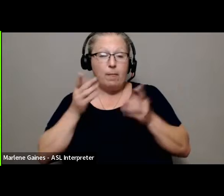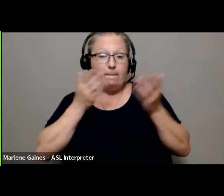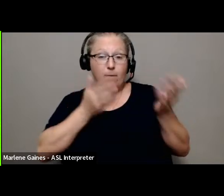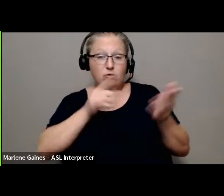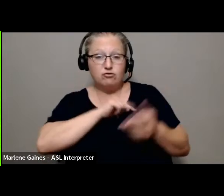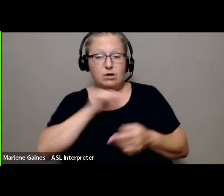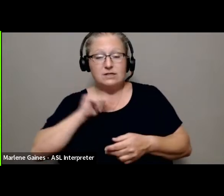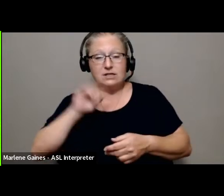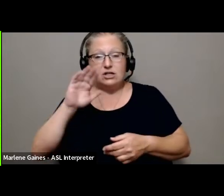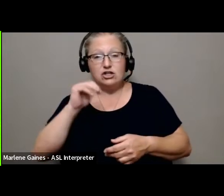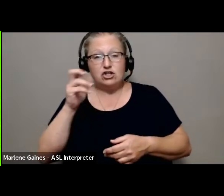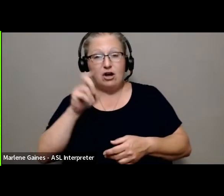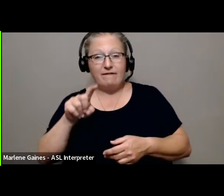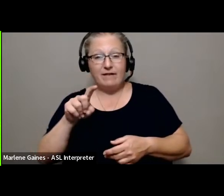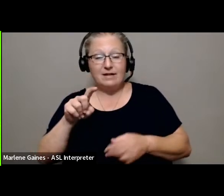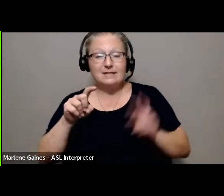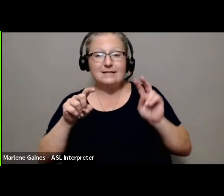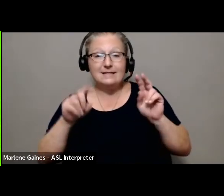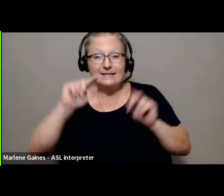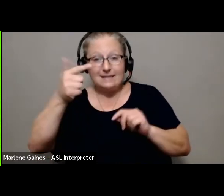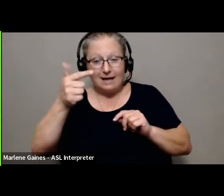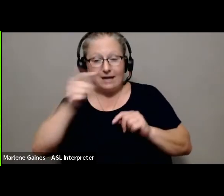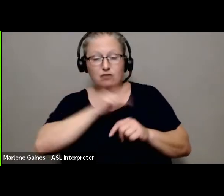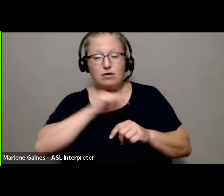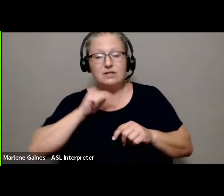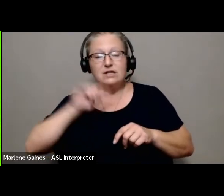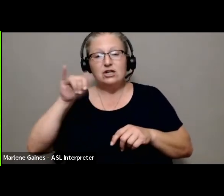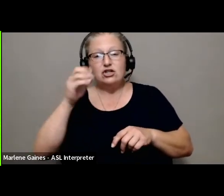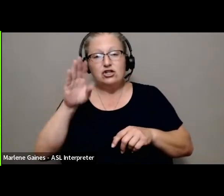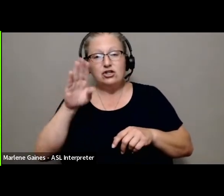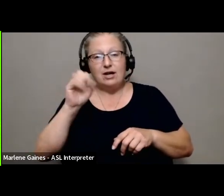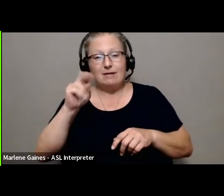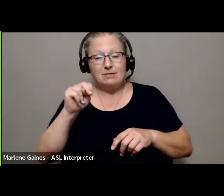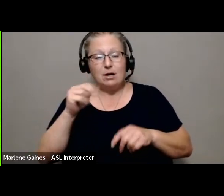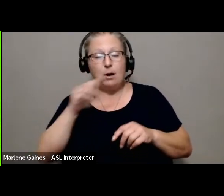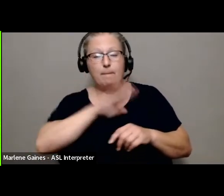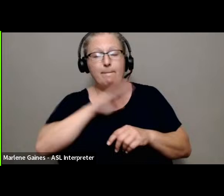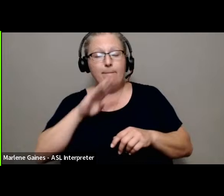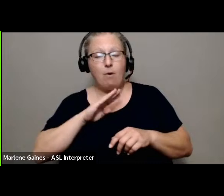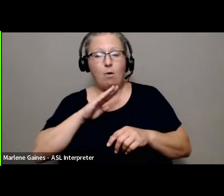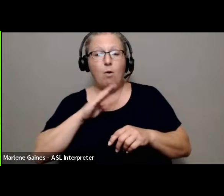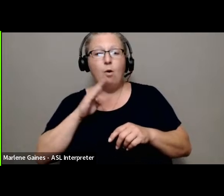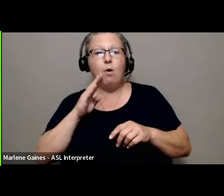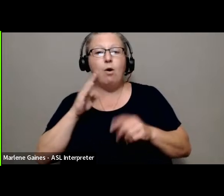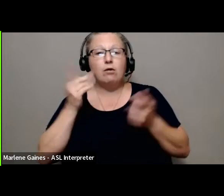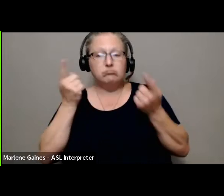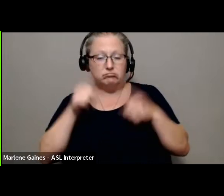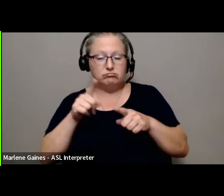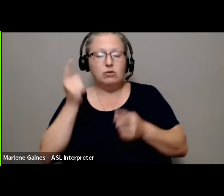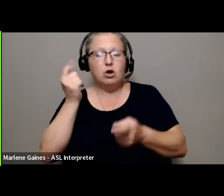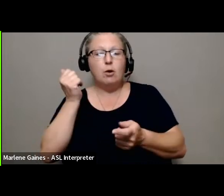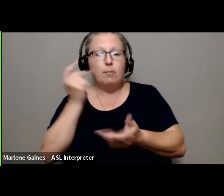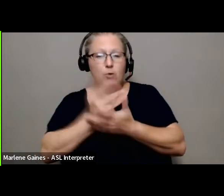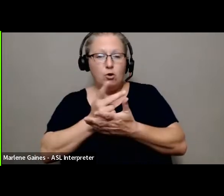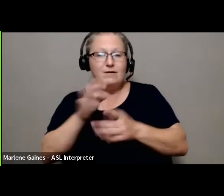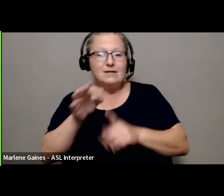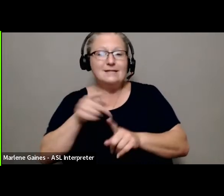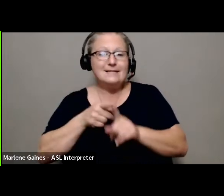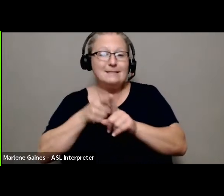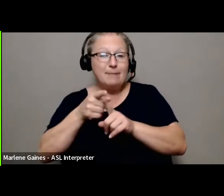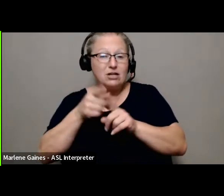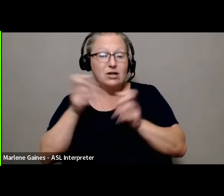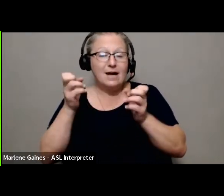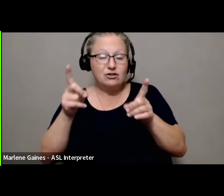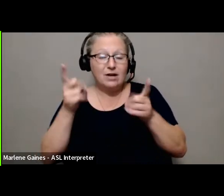Trustee Chavez, seconded by Trustee Jacobson, the board moved to unanimously approve special education